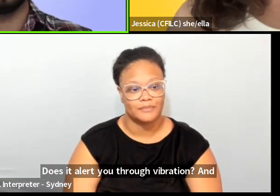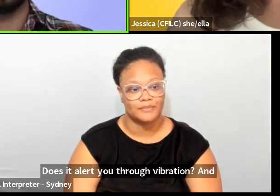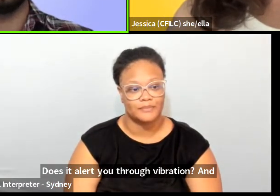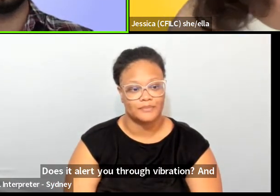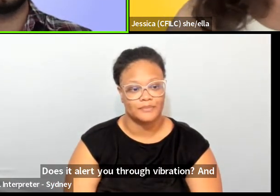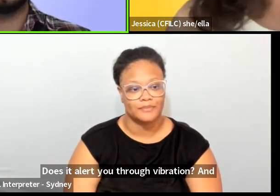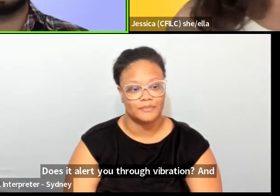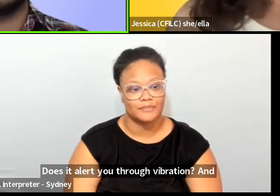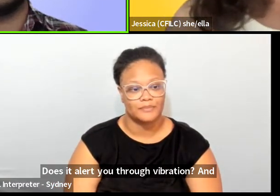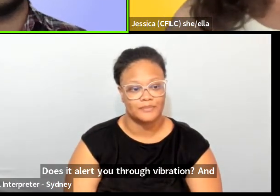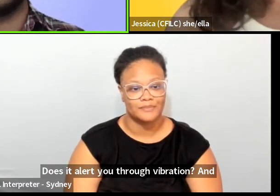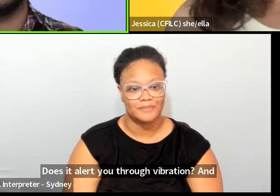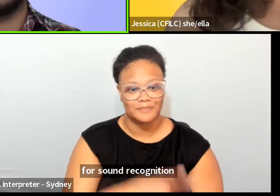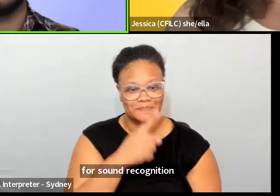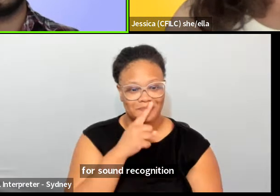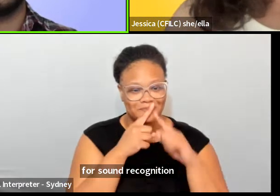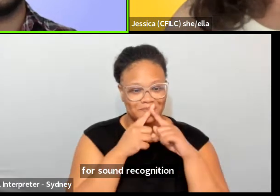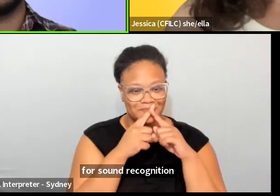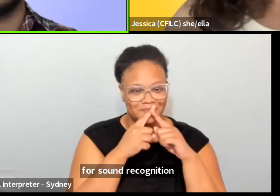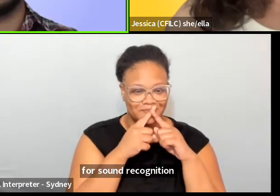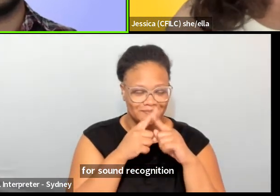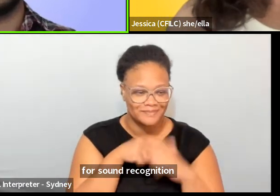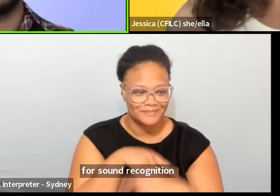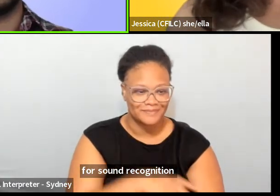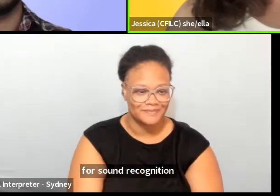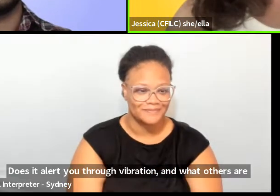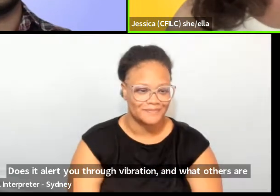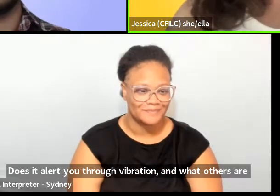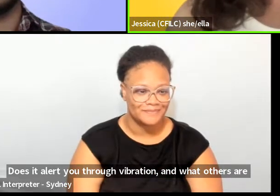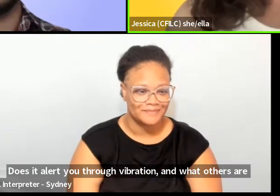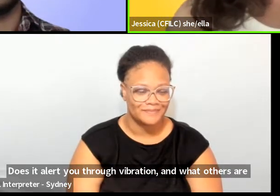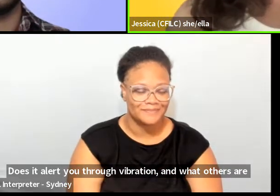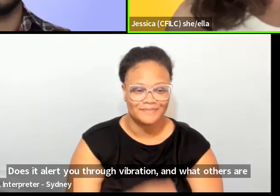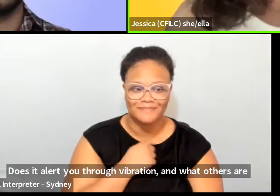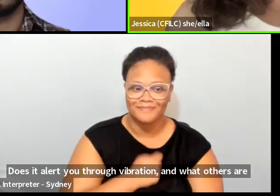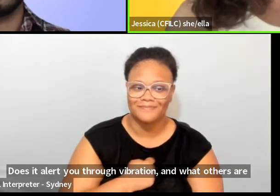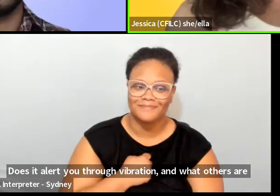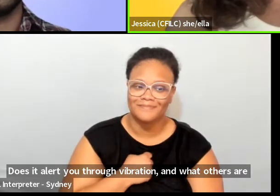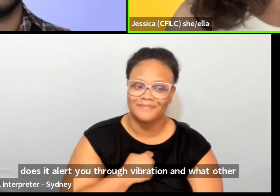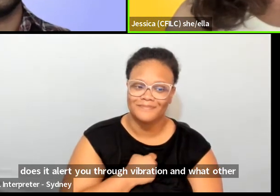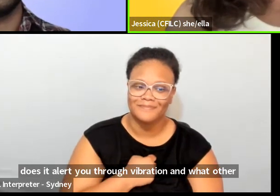You're on mute, Jessica. I am very sorry.